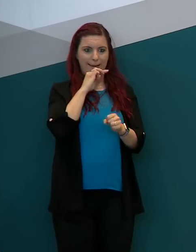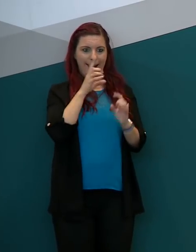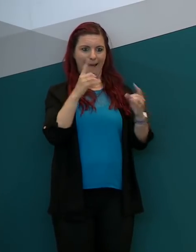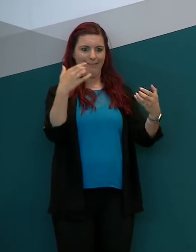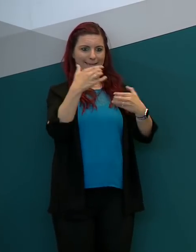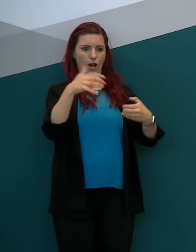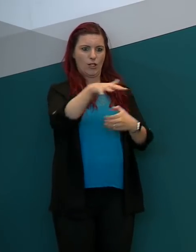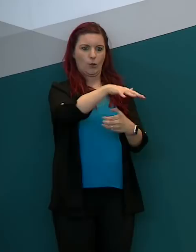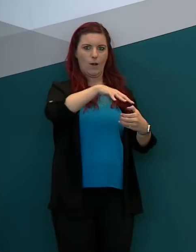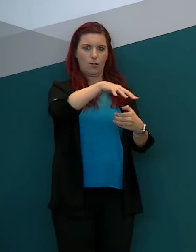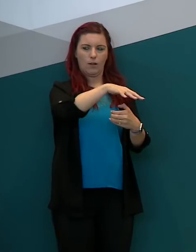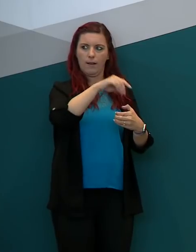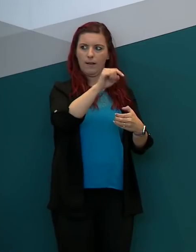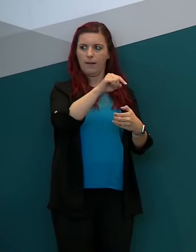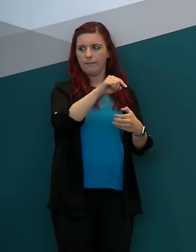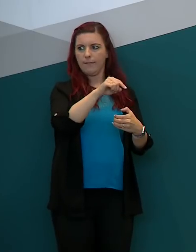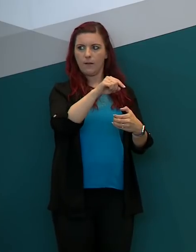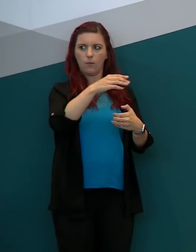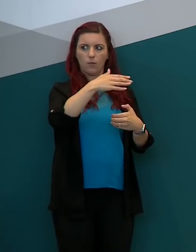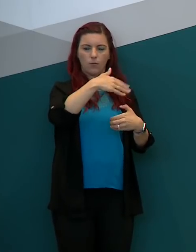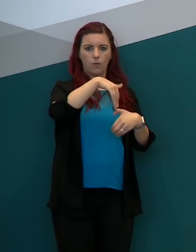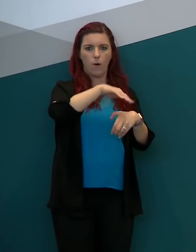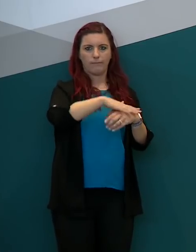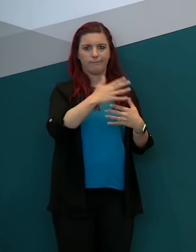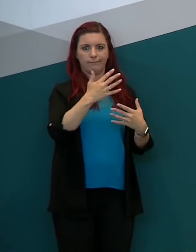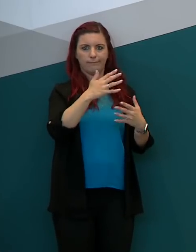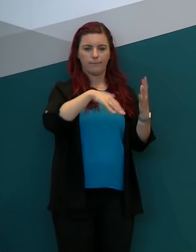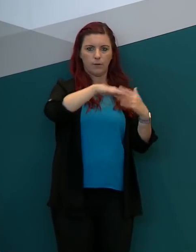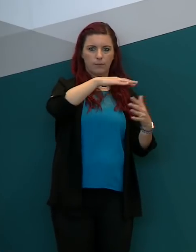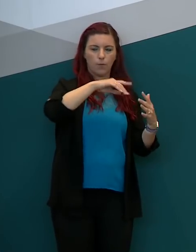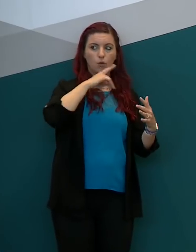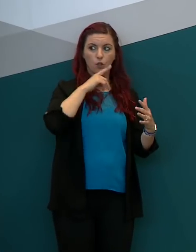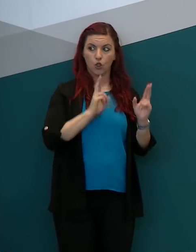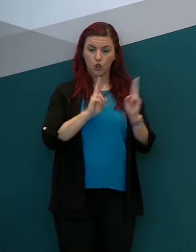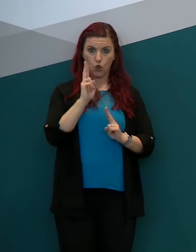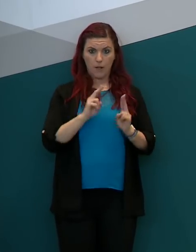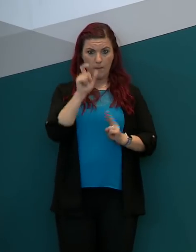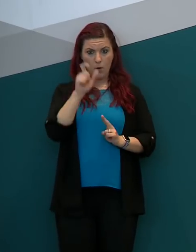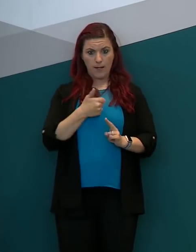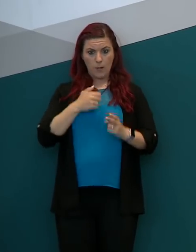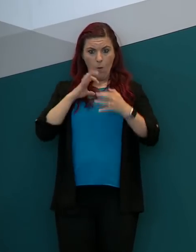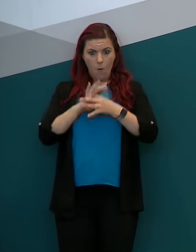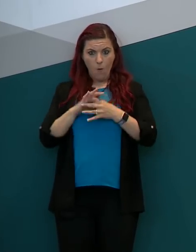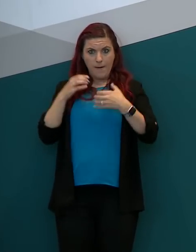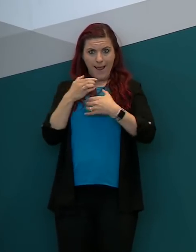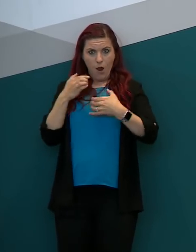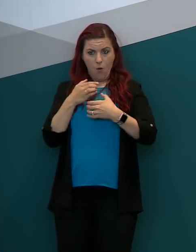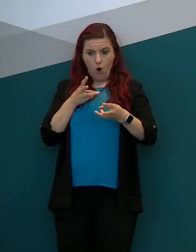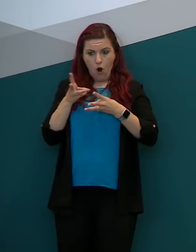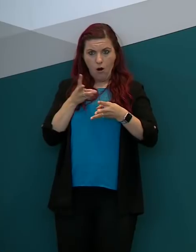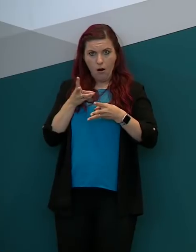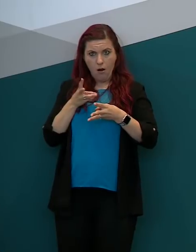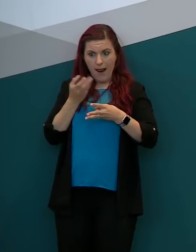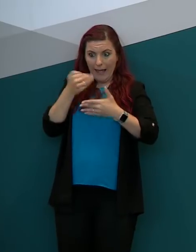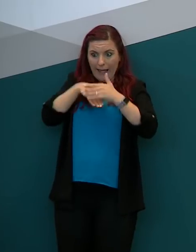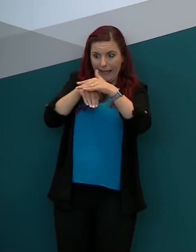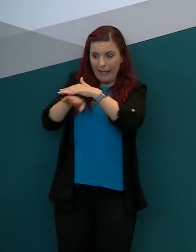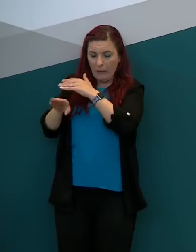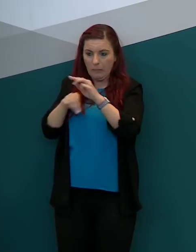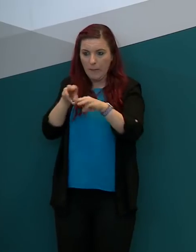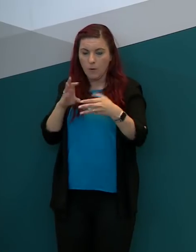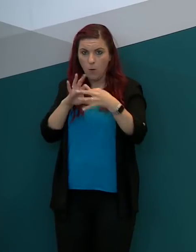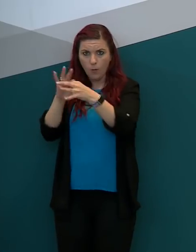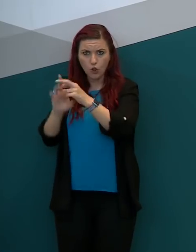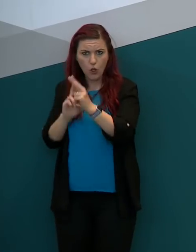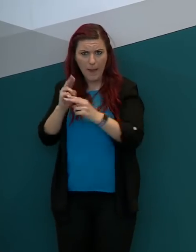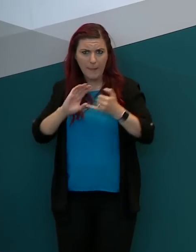is up for question here. But should a home care worker be tested in the same way with a forehead thermometer, or whatever the